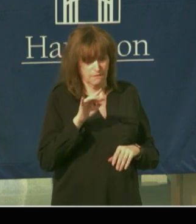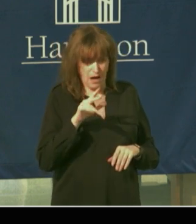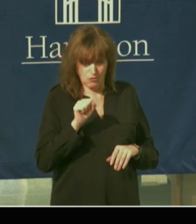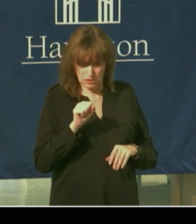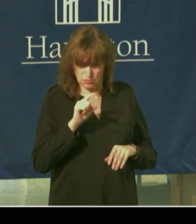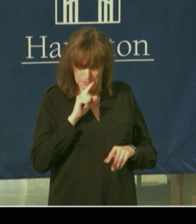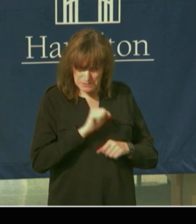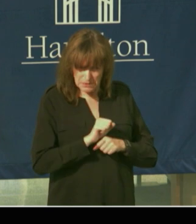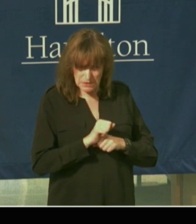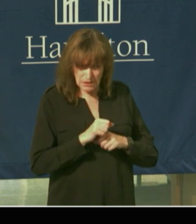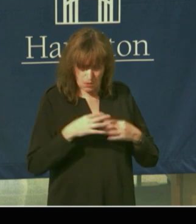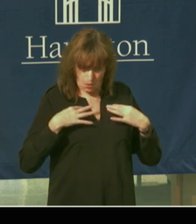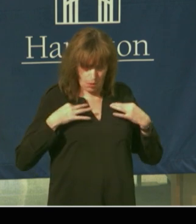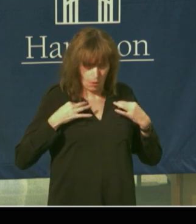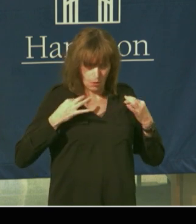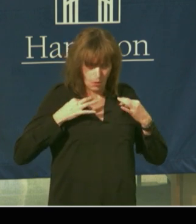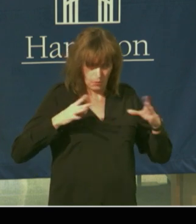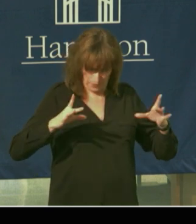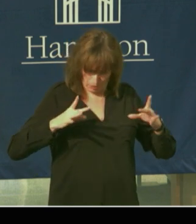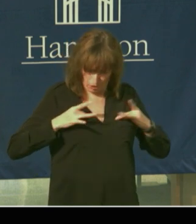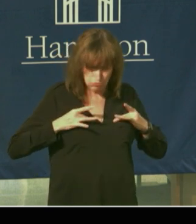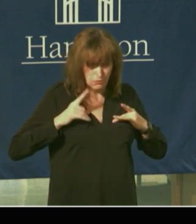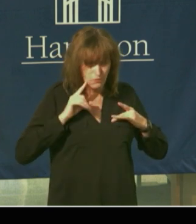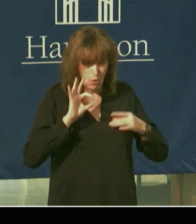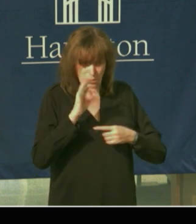in regularly? So, again,